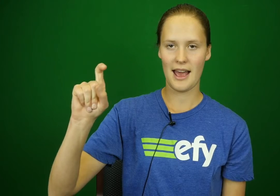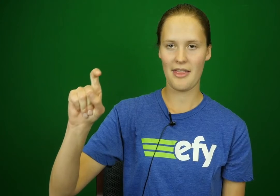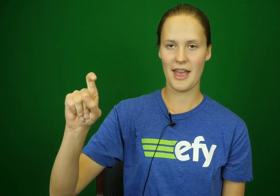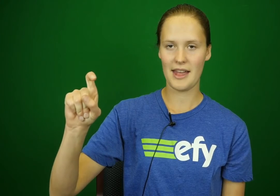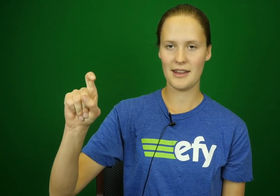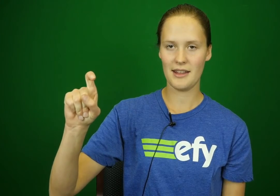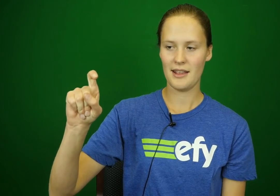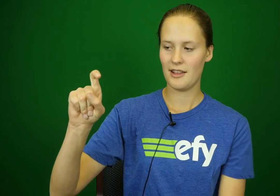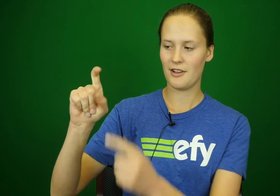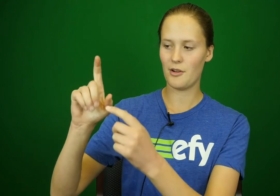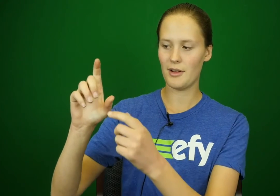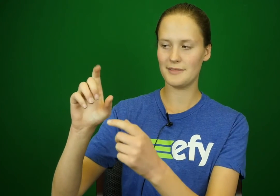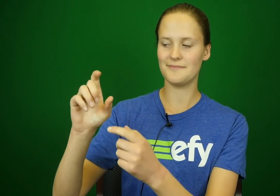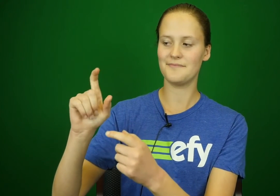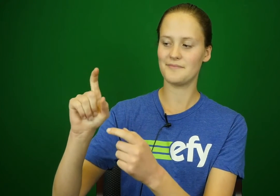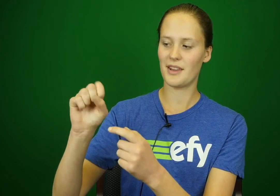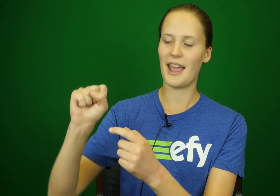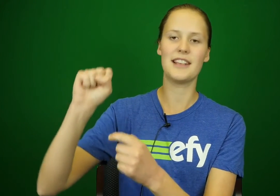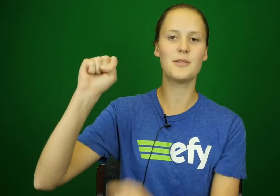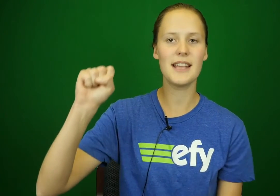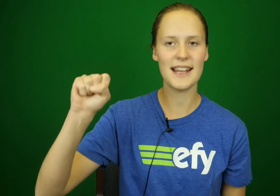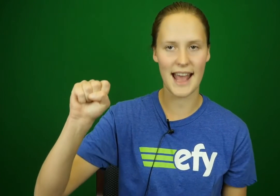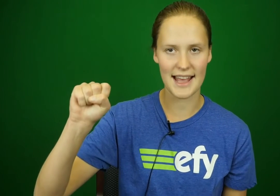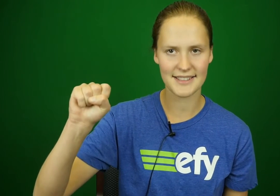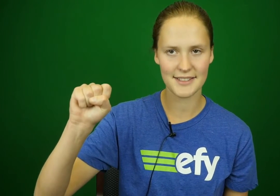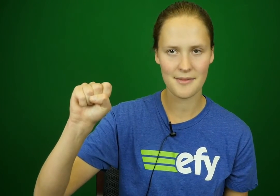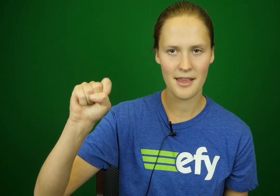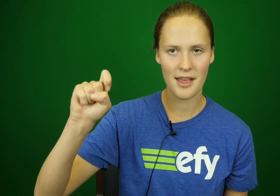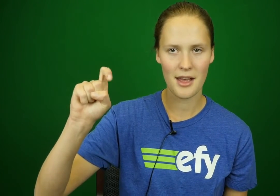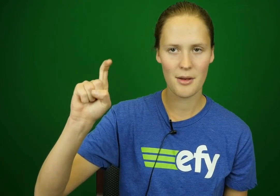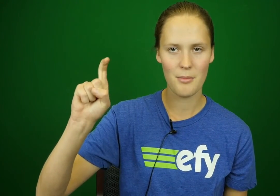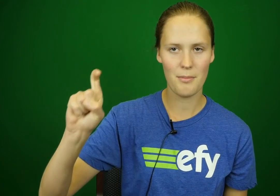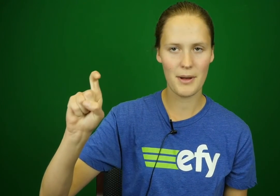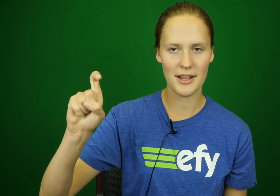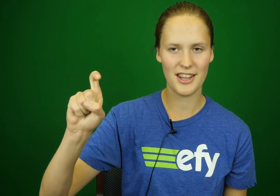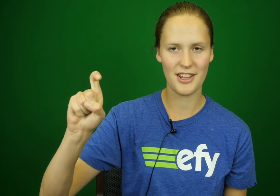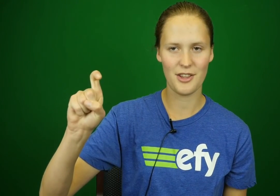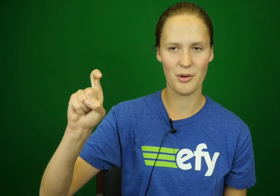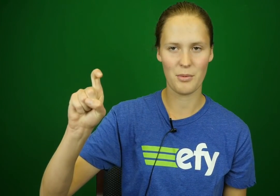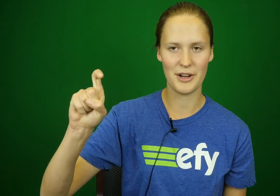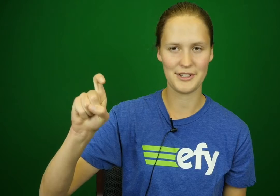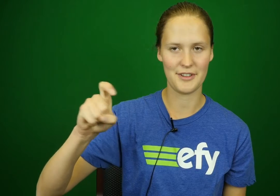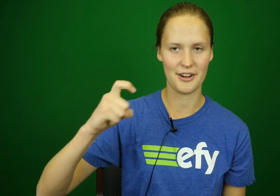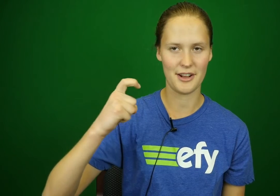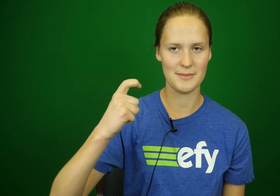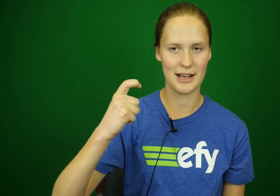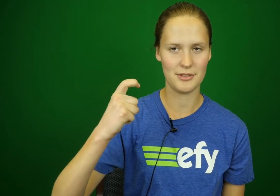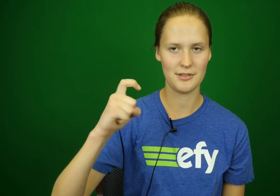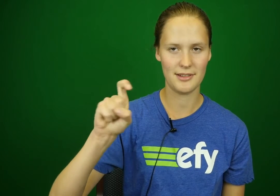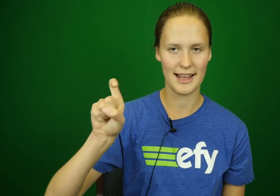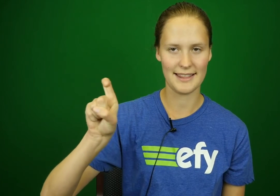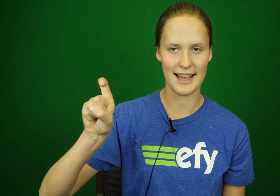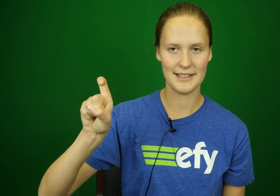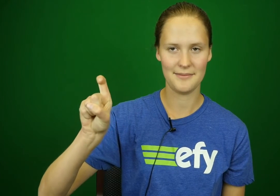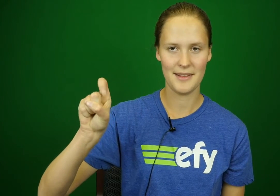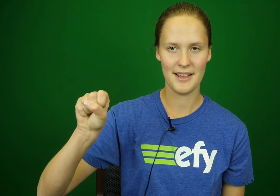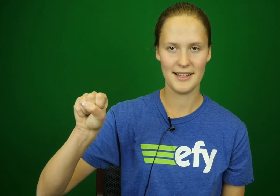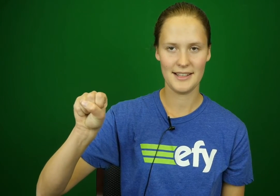and then you're going, okay, so it's like an S, but your pointer finger comes out like that.